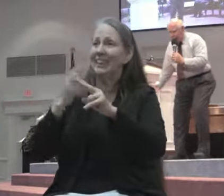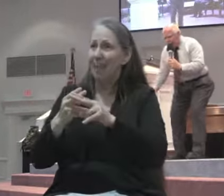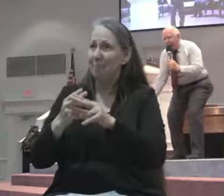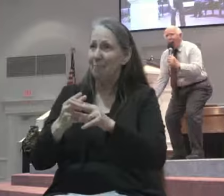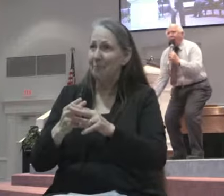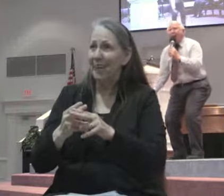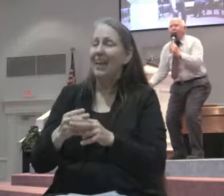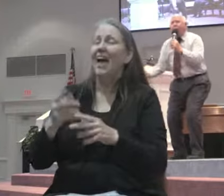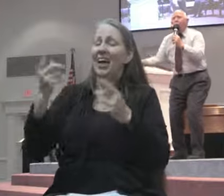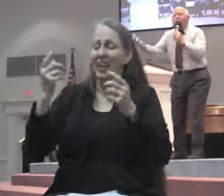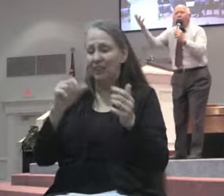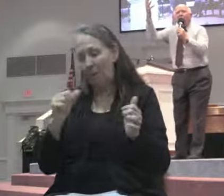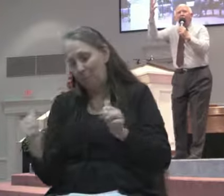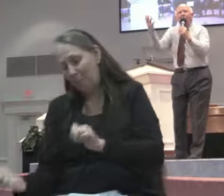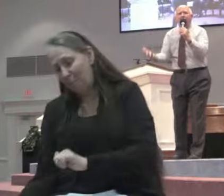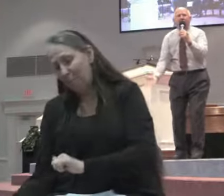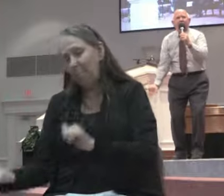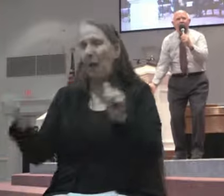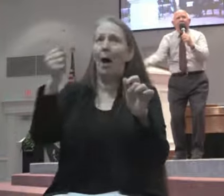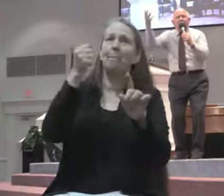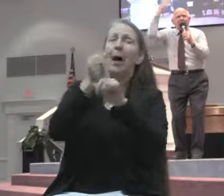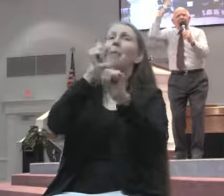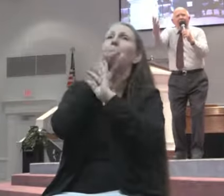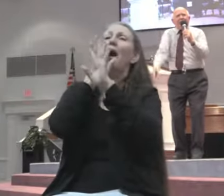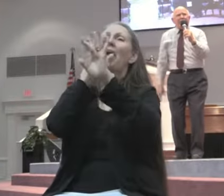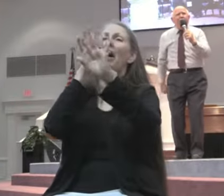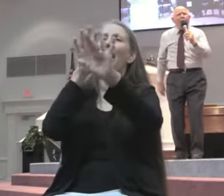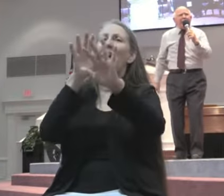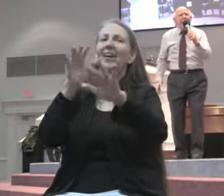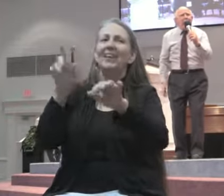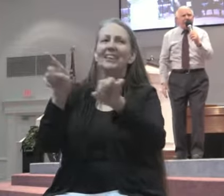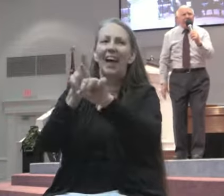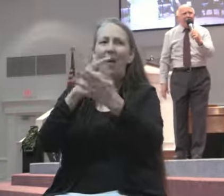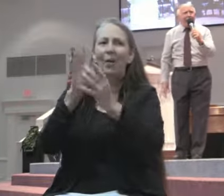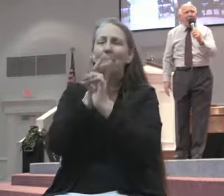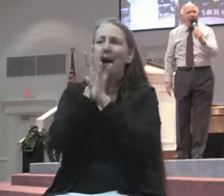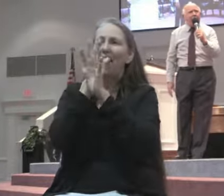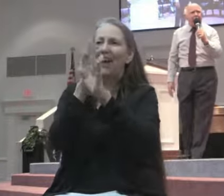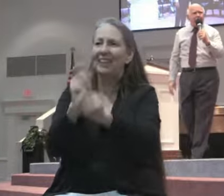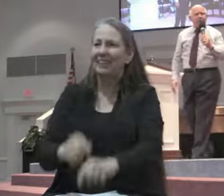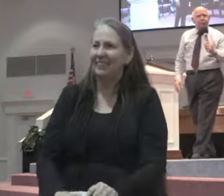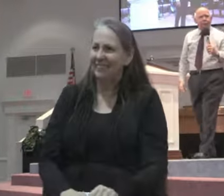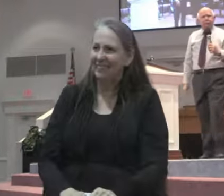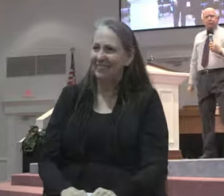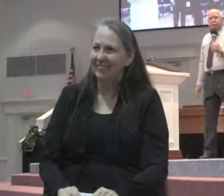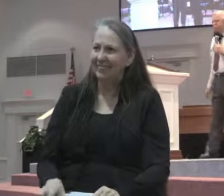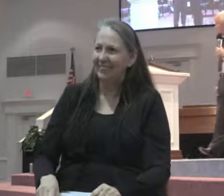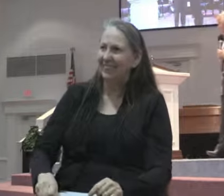and she come up out of the water talking in tongues as the Holy Ghost came upon her.